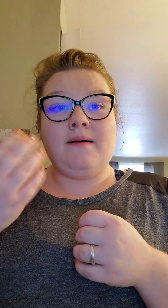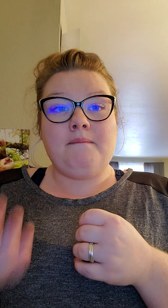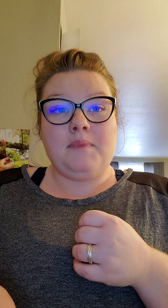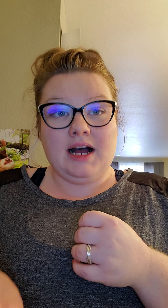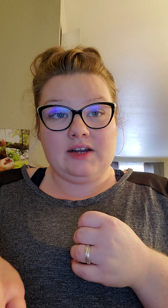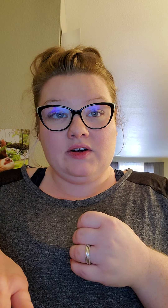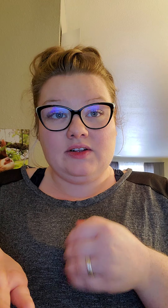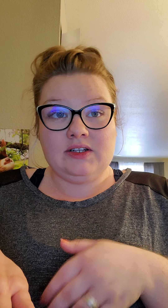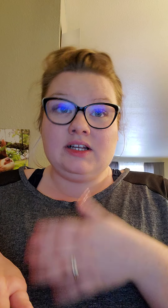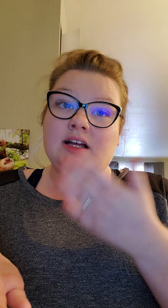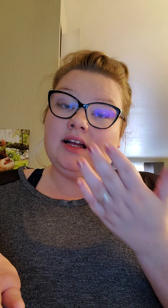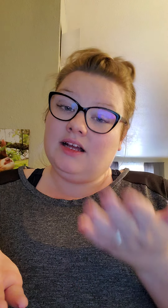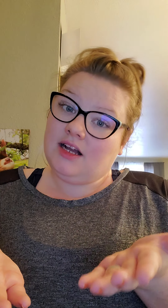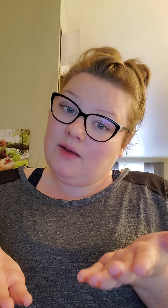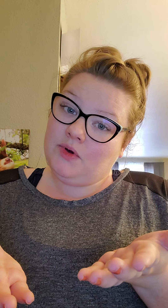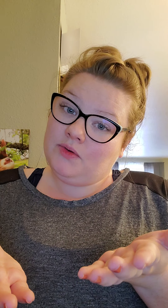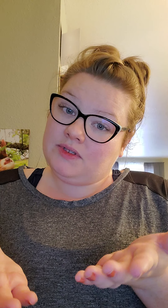puddle, caboose?